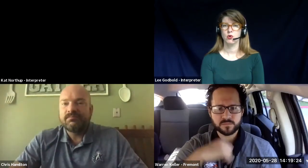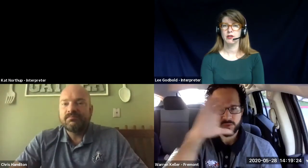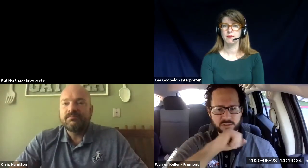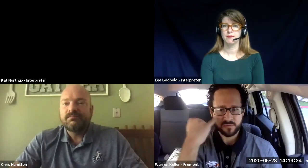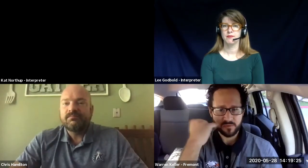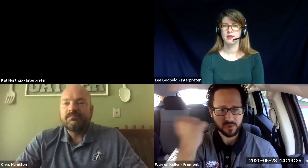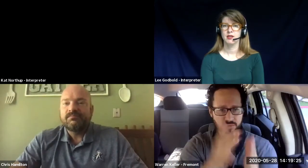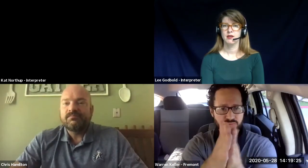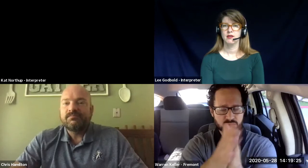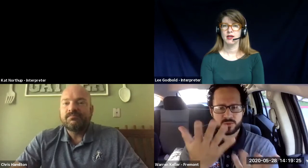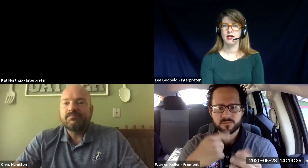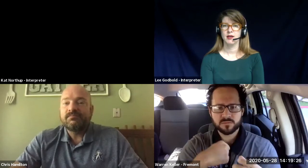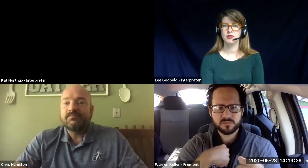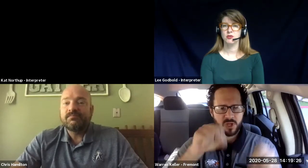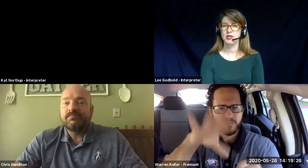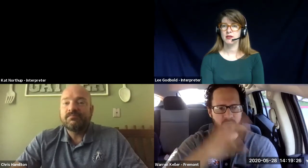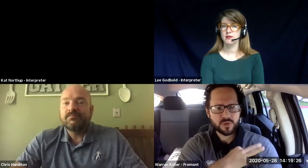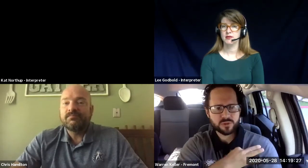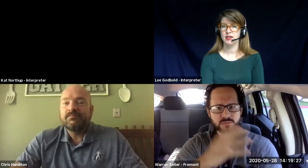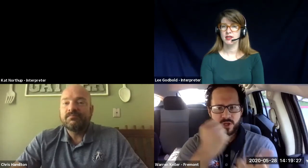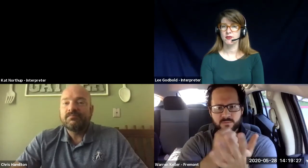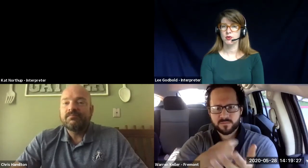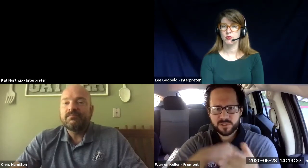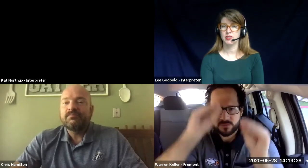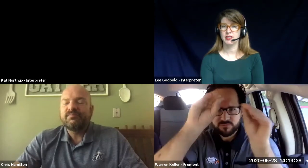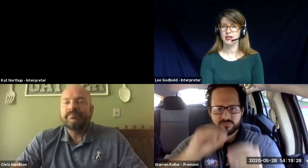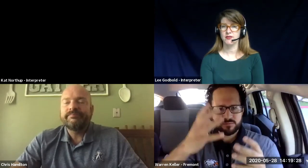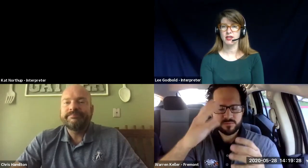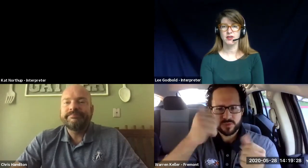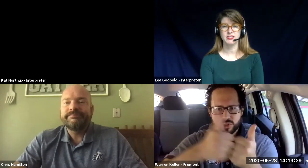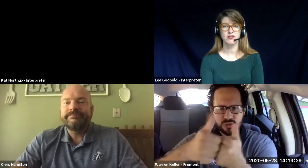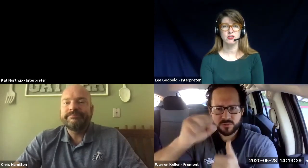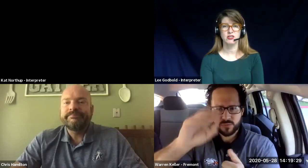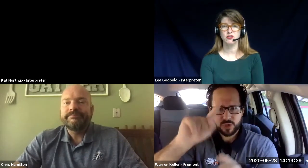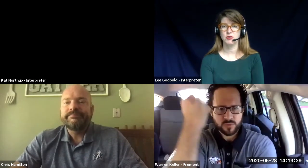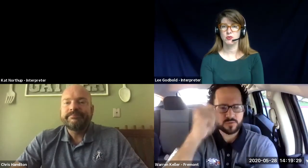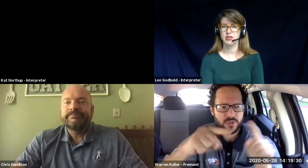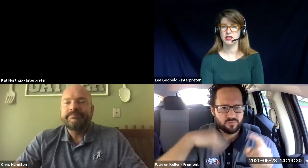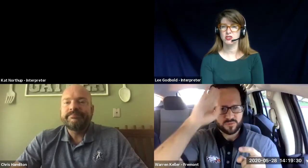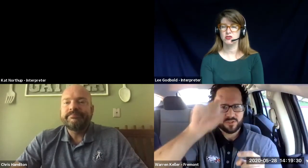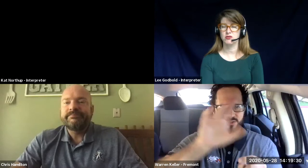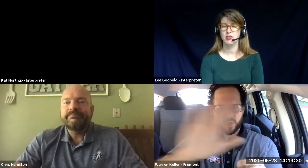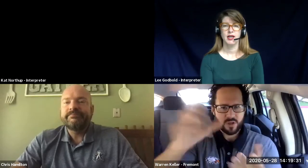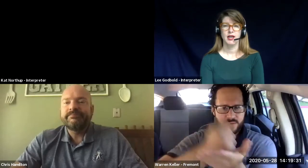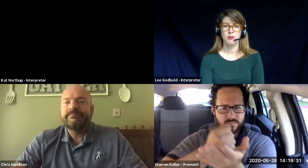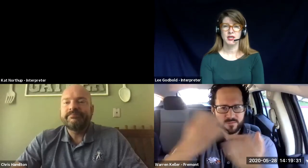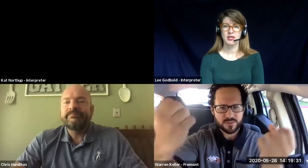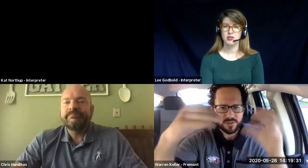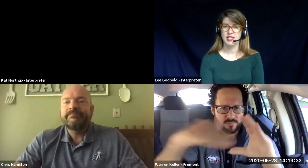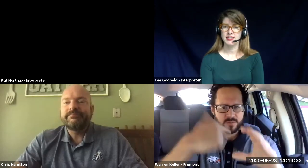Warren. Yeah, I'm assuming that everyone willing, if I could find some volunteers who'd be willing to help me input that